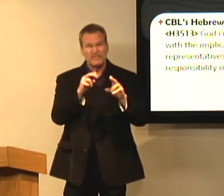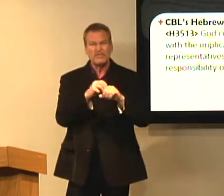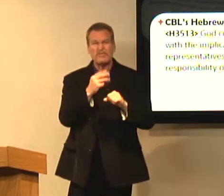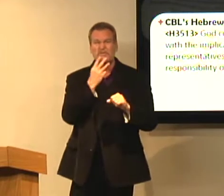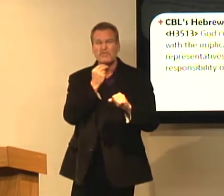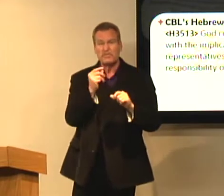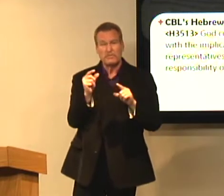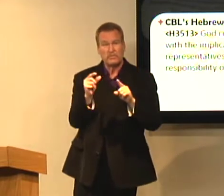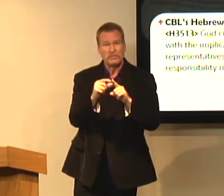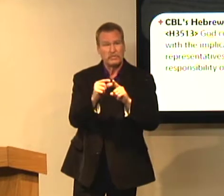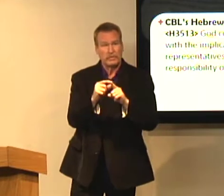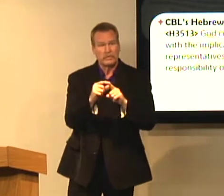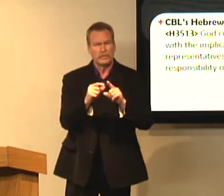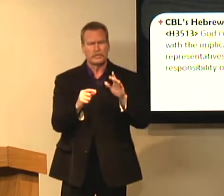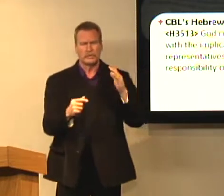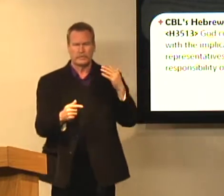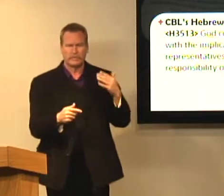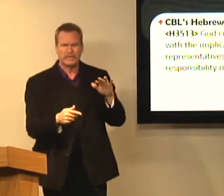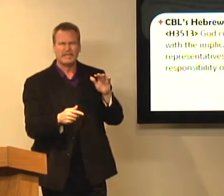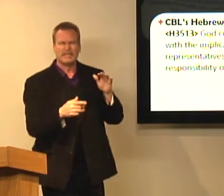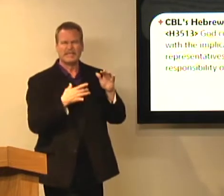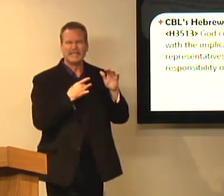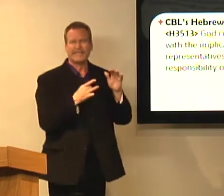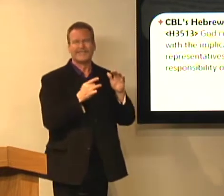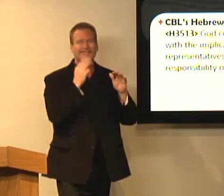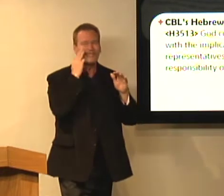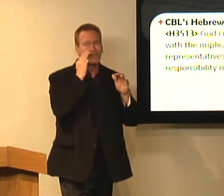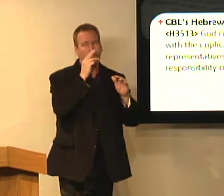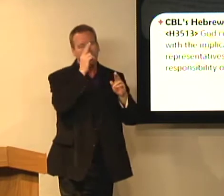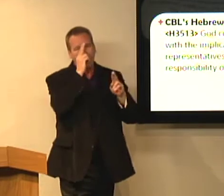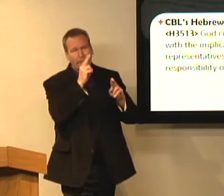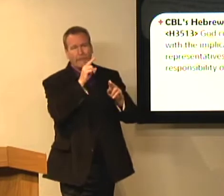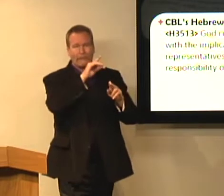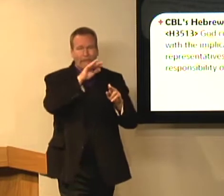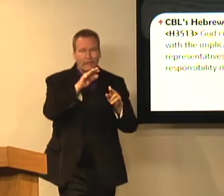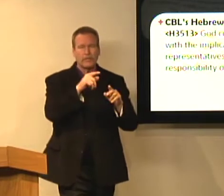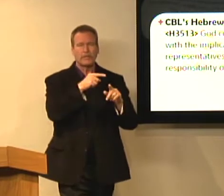ahead and we're going to study the Hebrew word for honor.